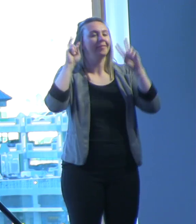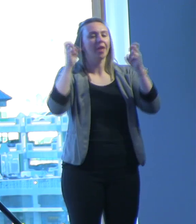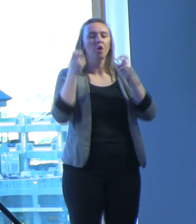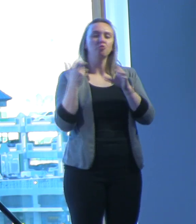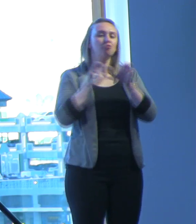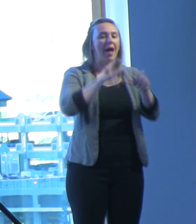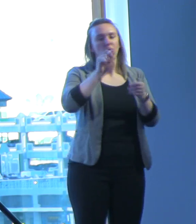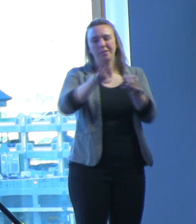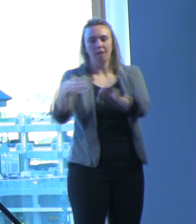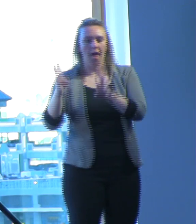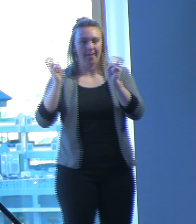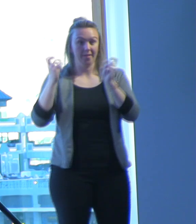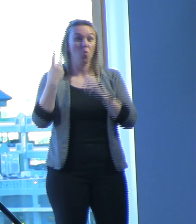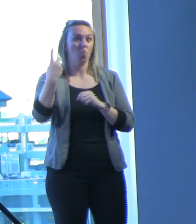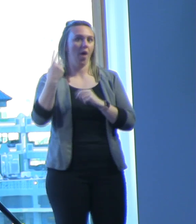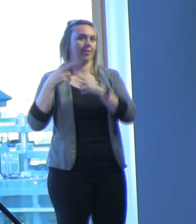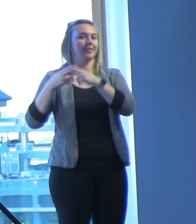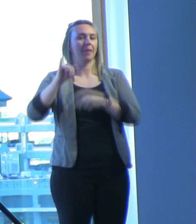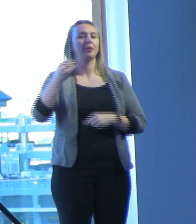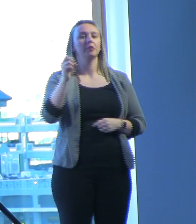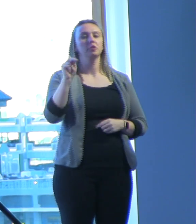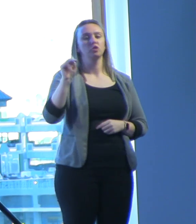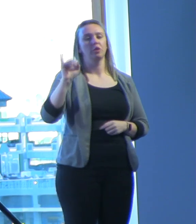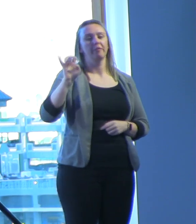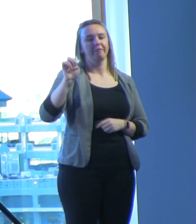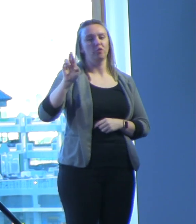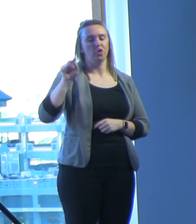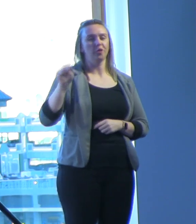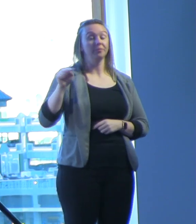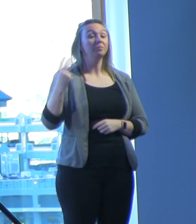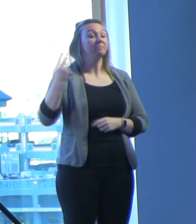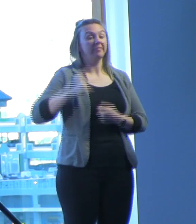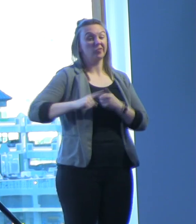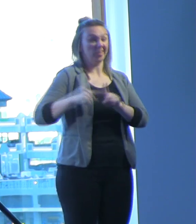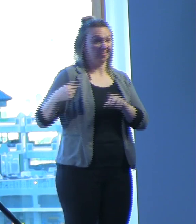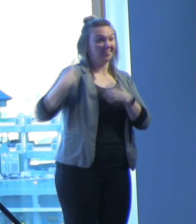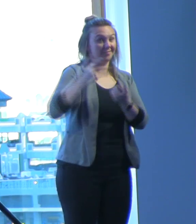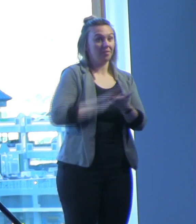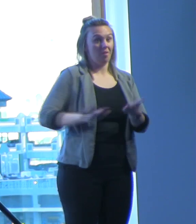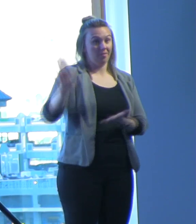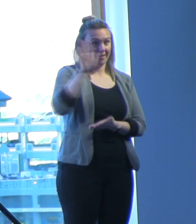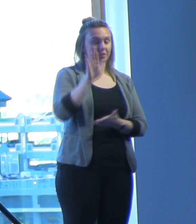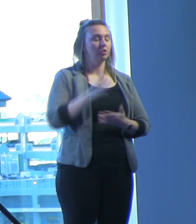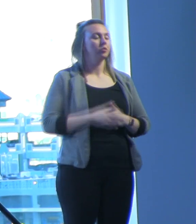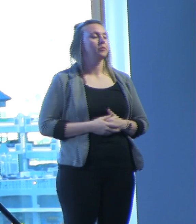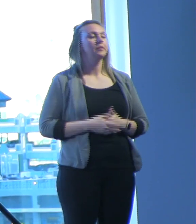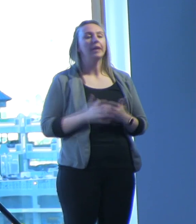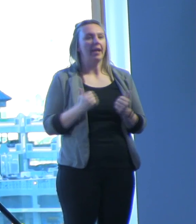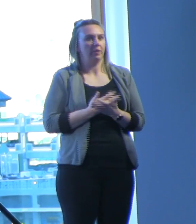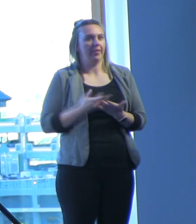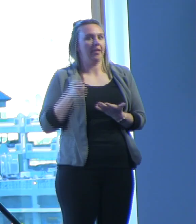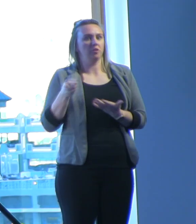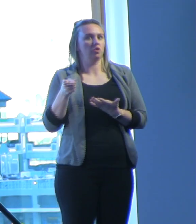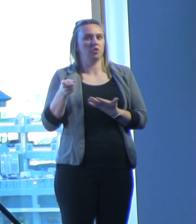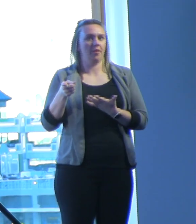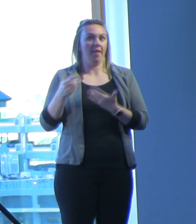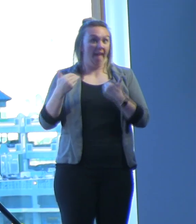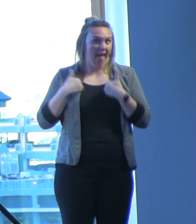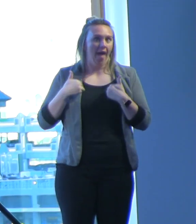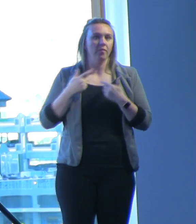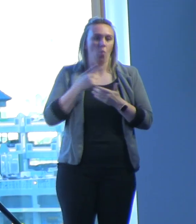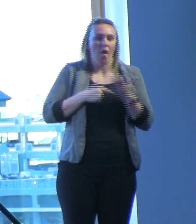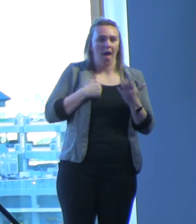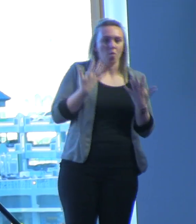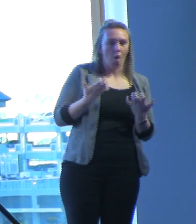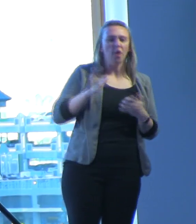in particular is named Jennifer Schindele. We have been friends since college. Everything she possesses is what I always wanted. She's